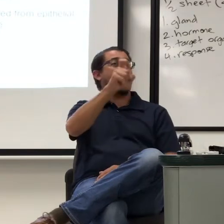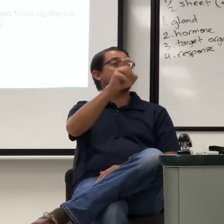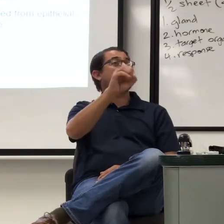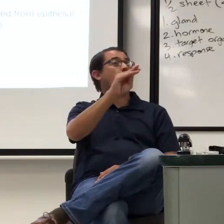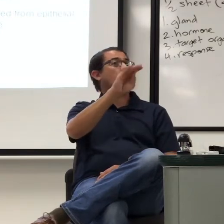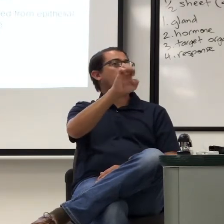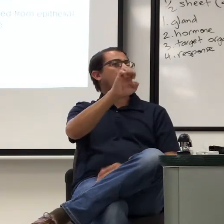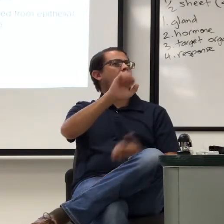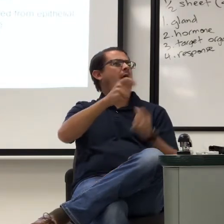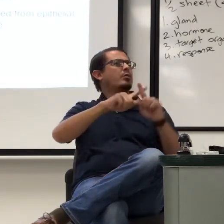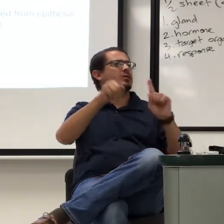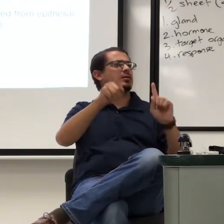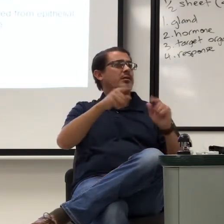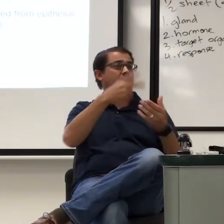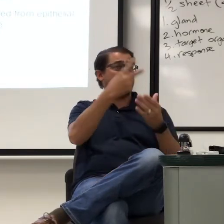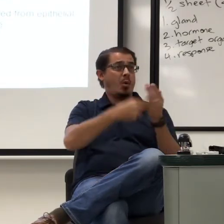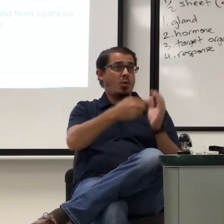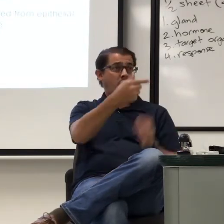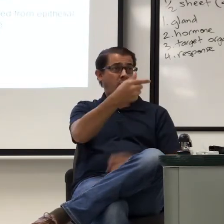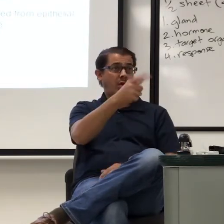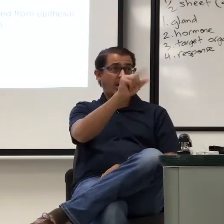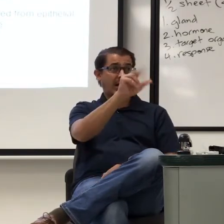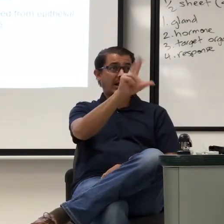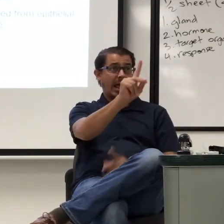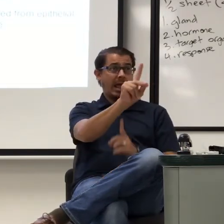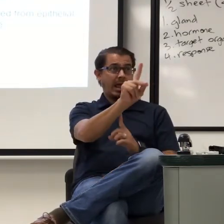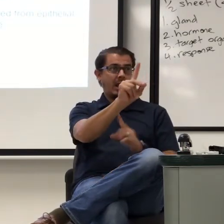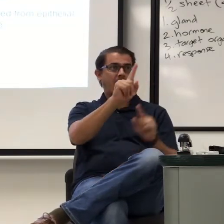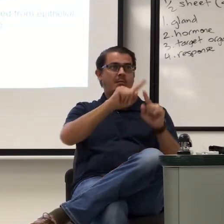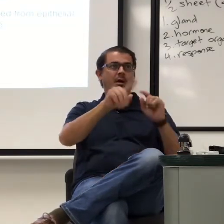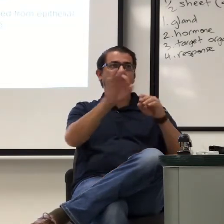different. They're both glands, but the function is different.